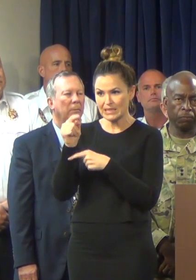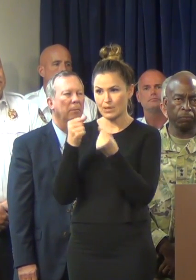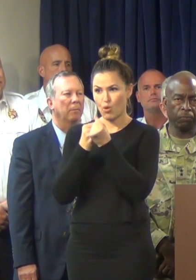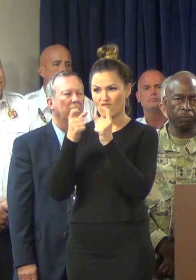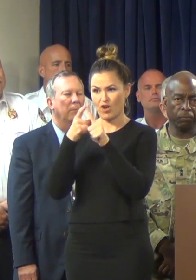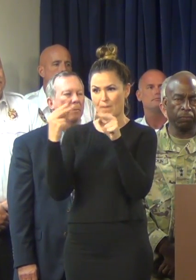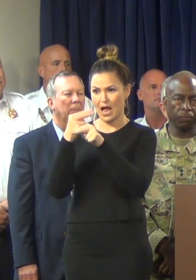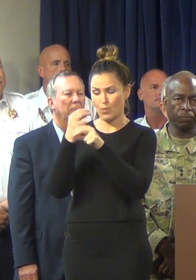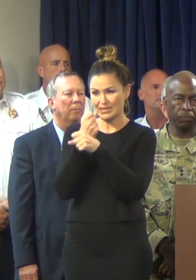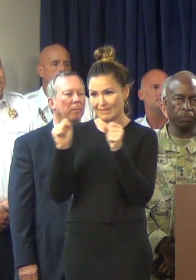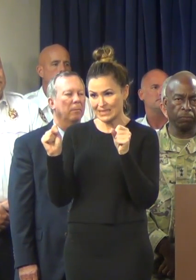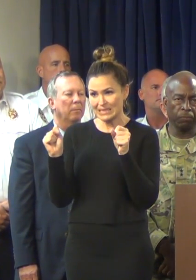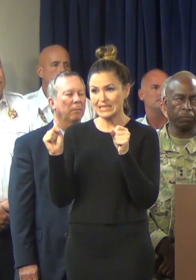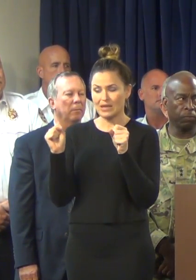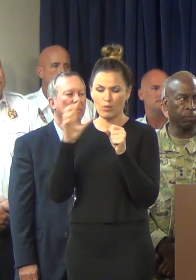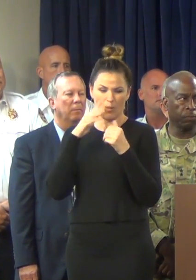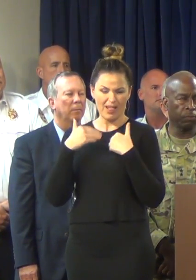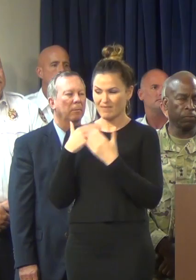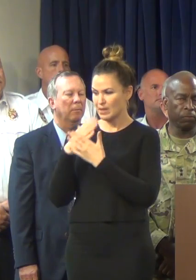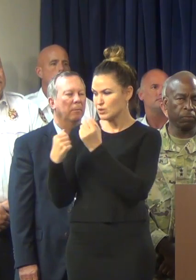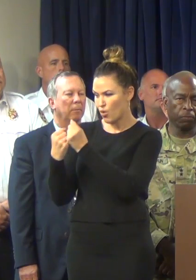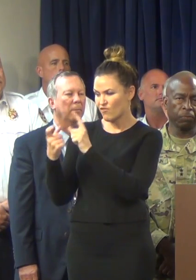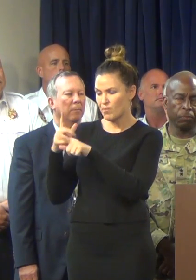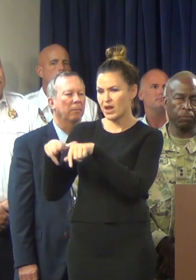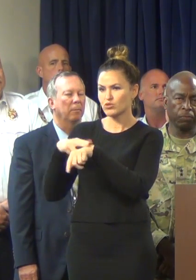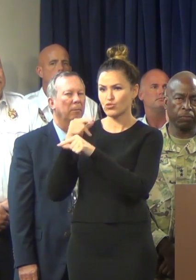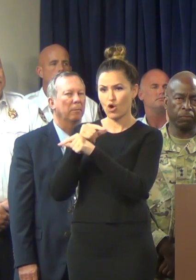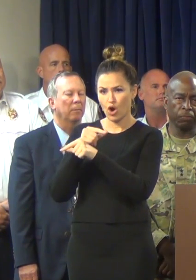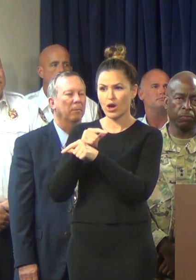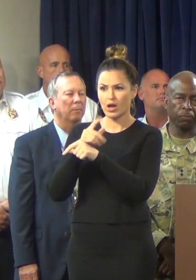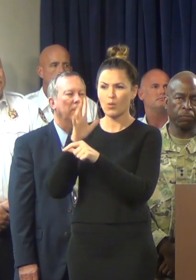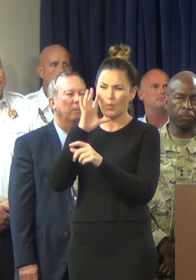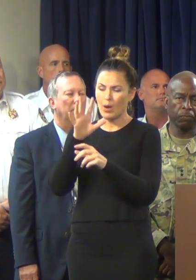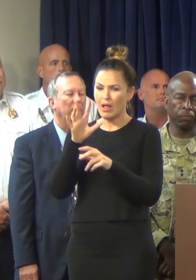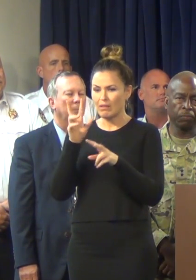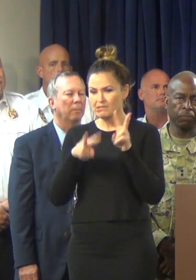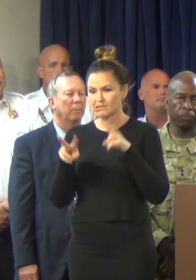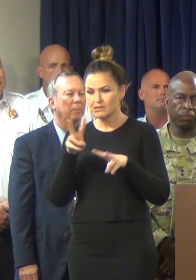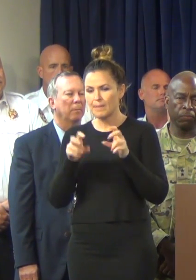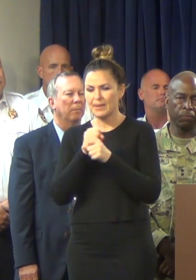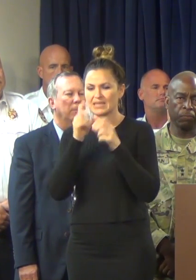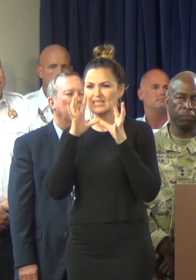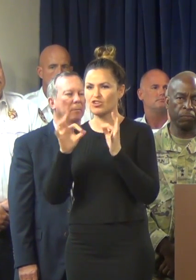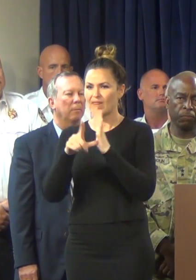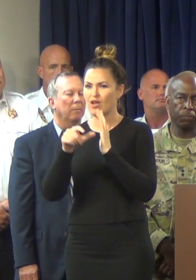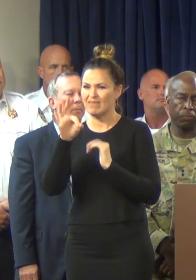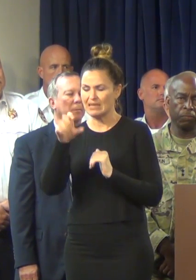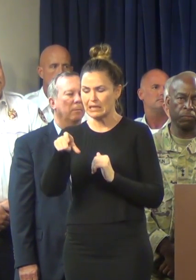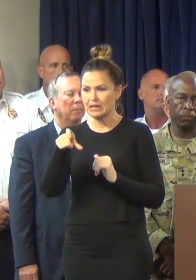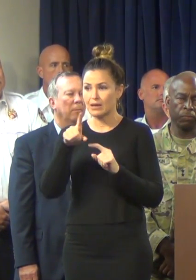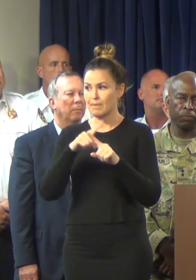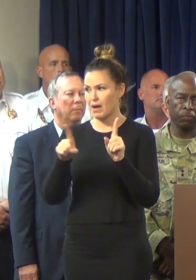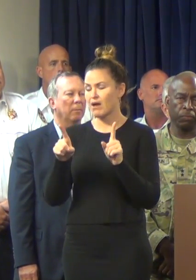Highway Safety. We'll have support from the National Guard. We will make that decision if we need to.